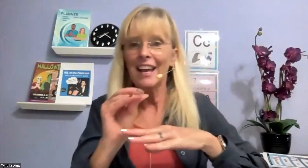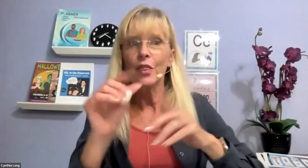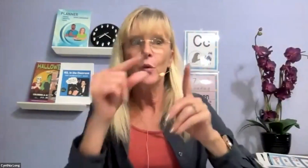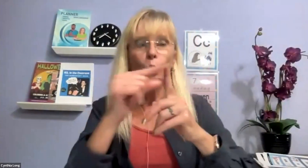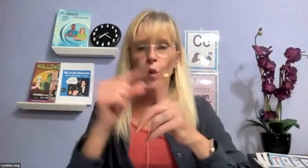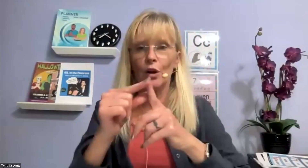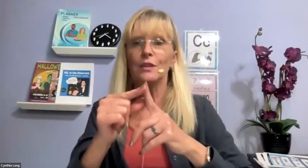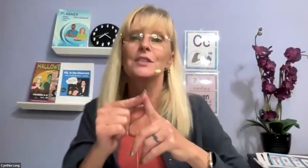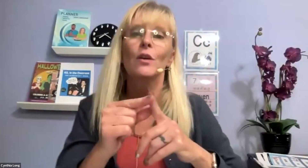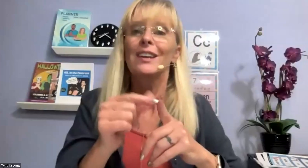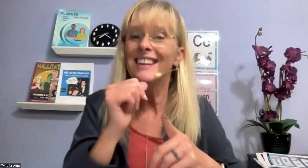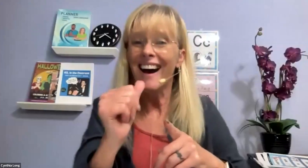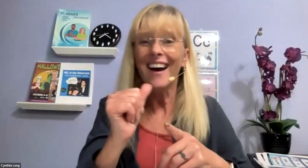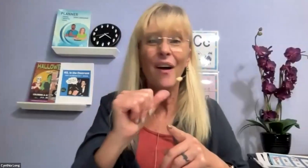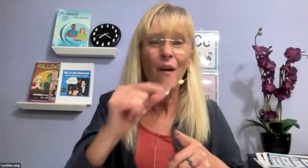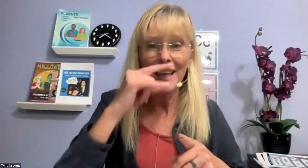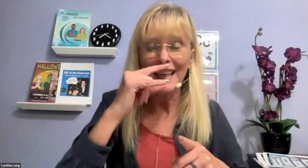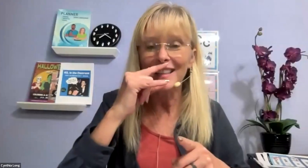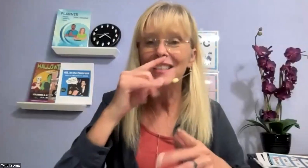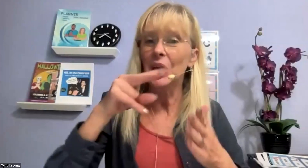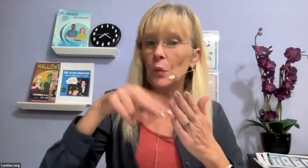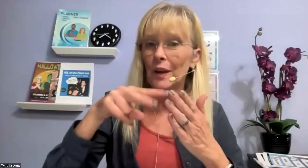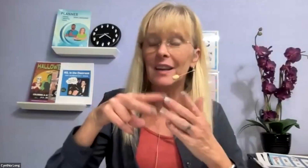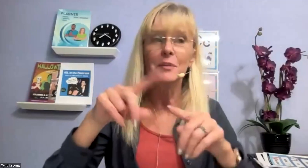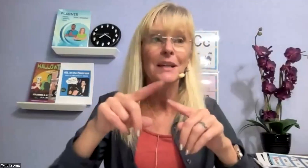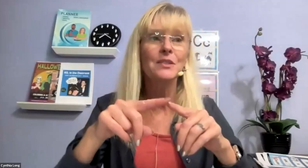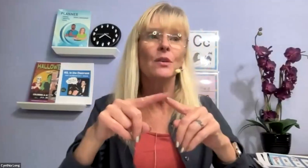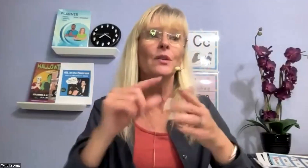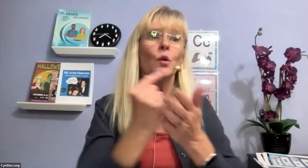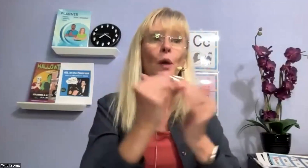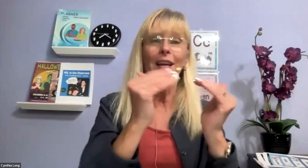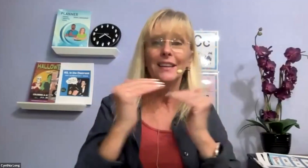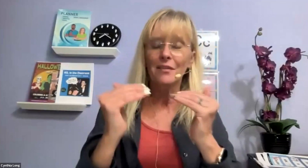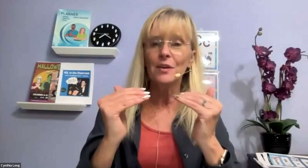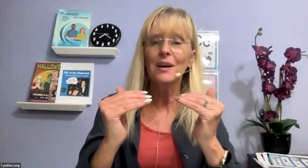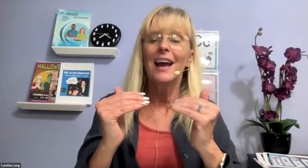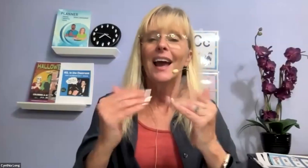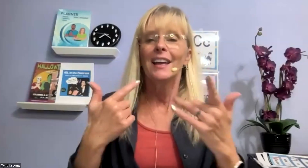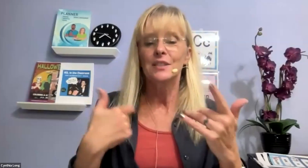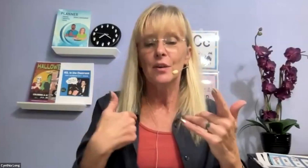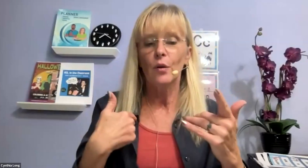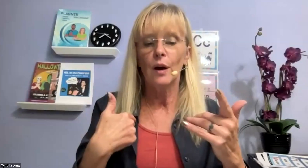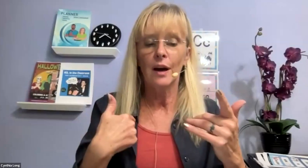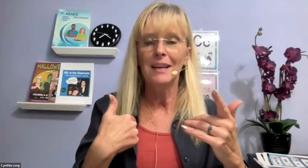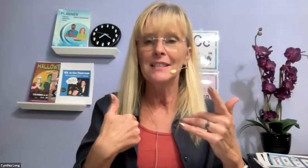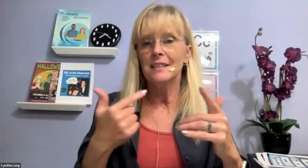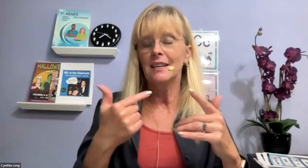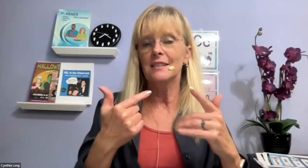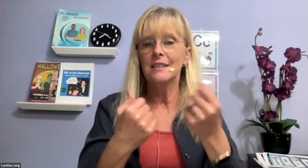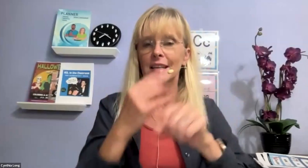and the words. So not all kids can read. It depends on their grade level. And so it's